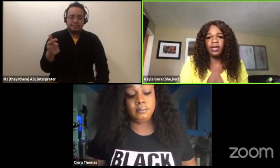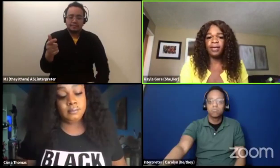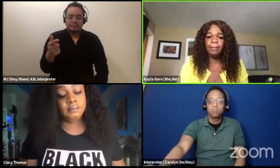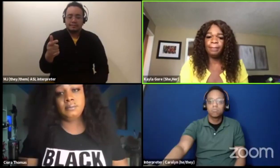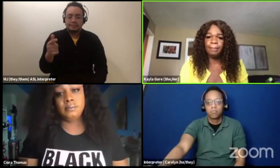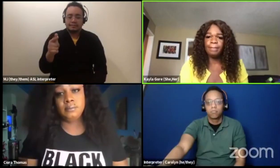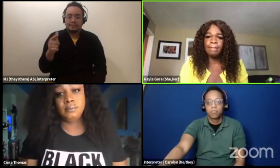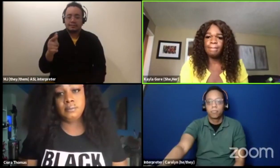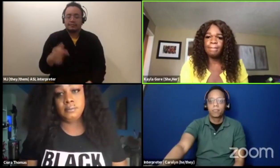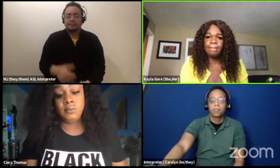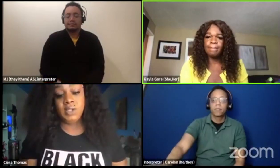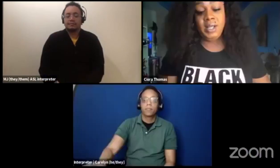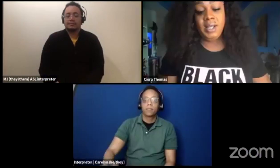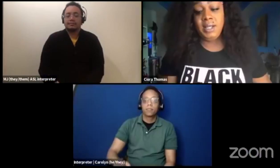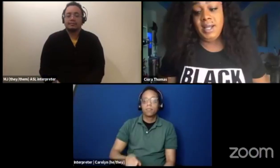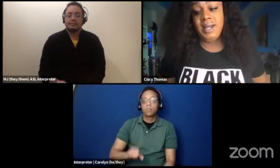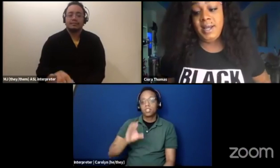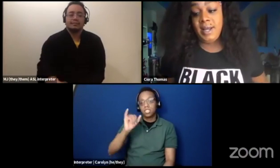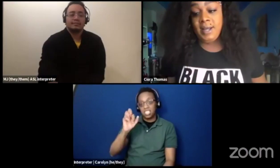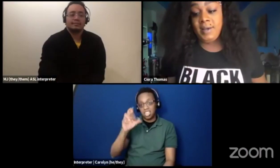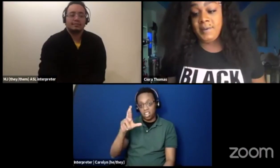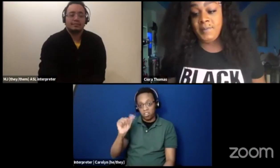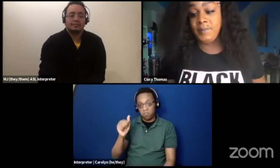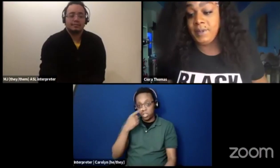your feelings around that?